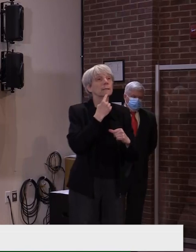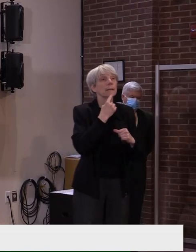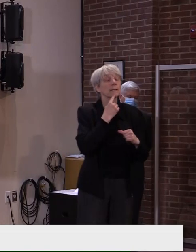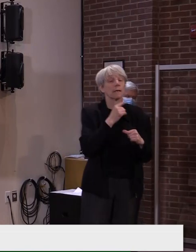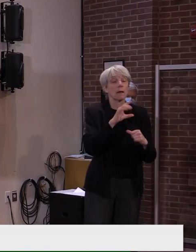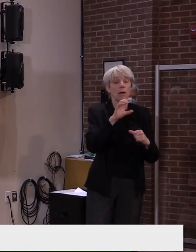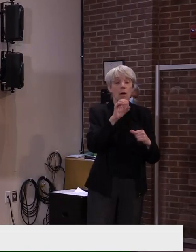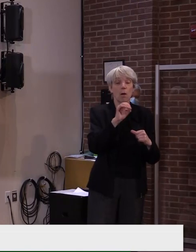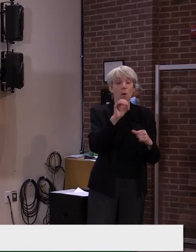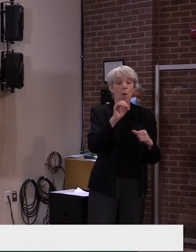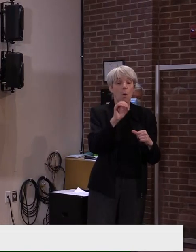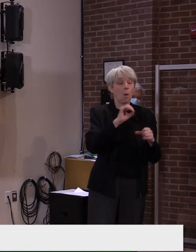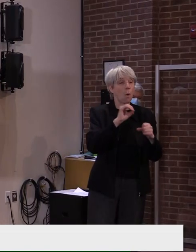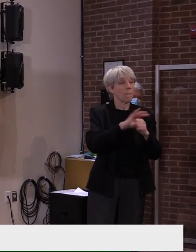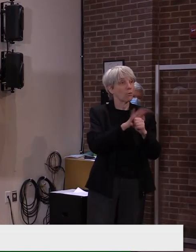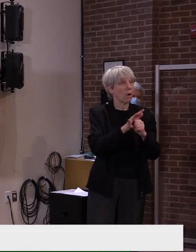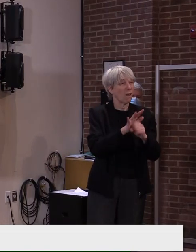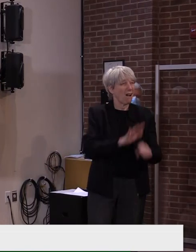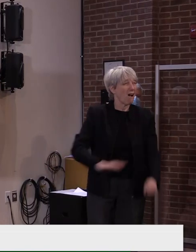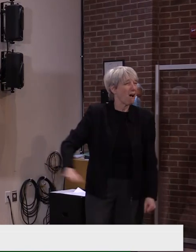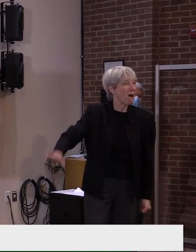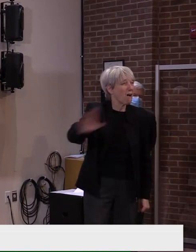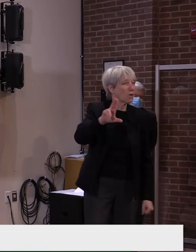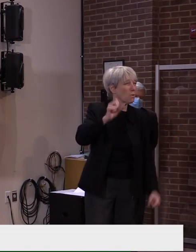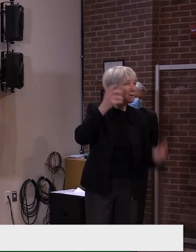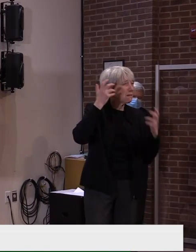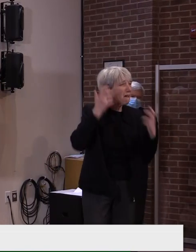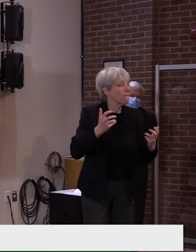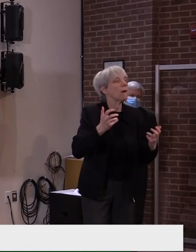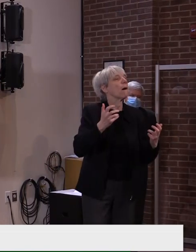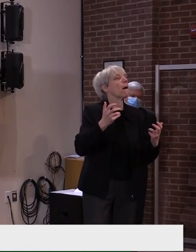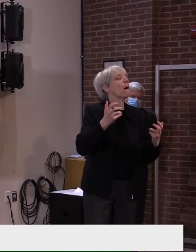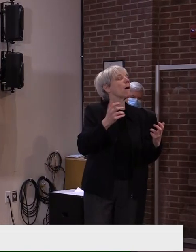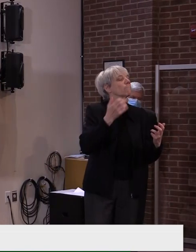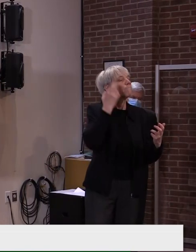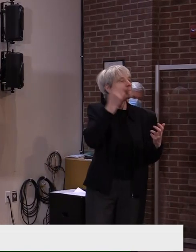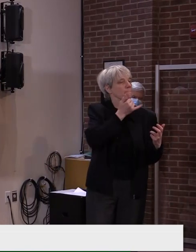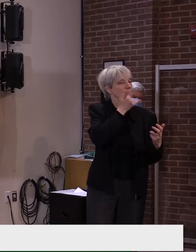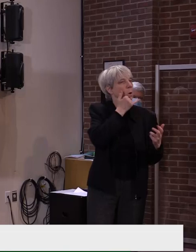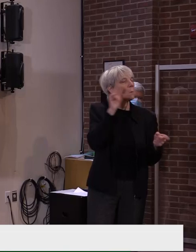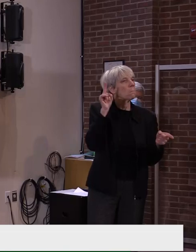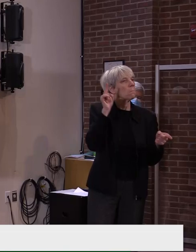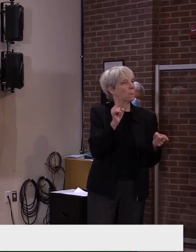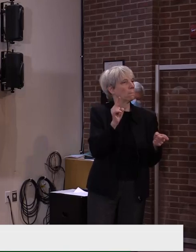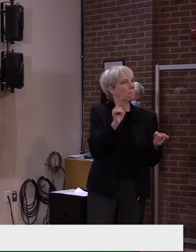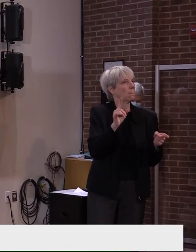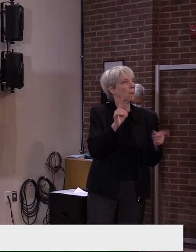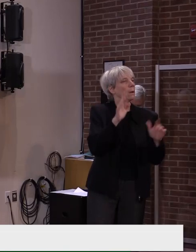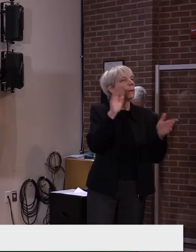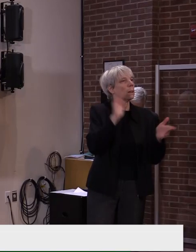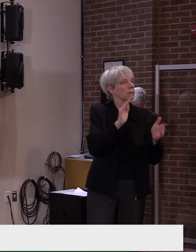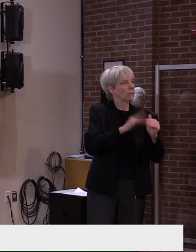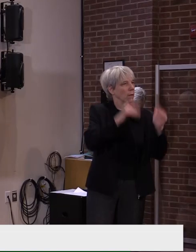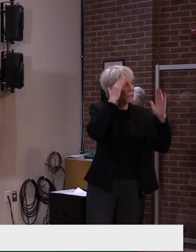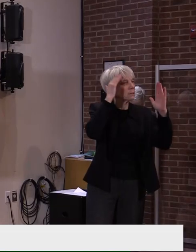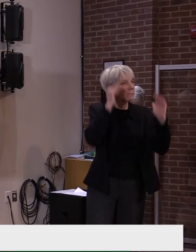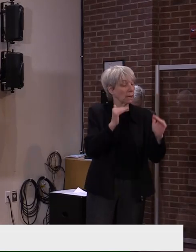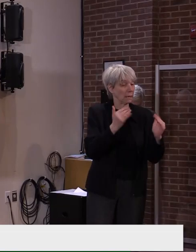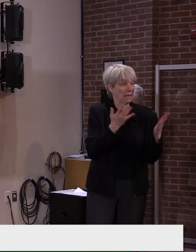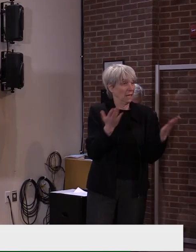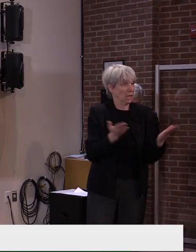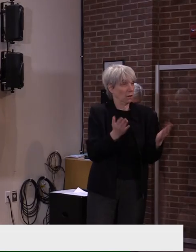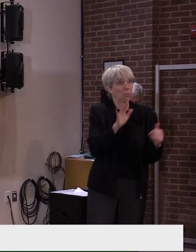of Omicron around the country and in our region. Around the country, it's currently in the